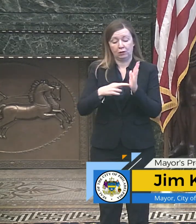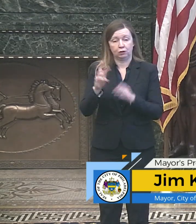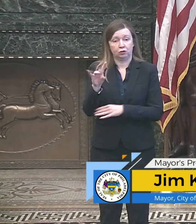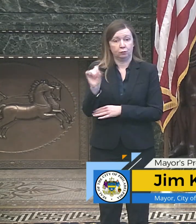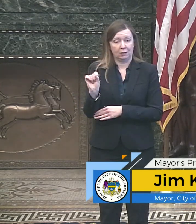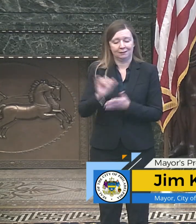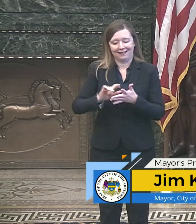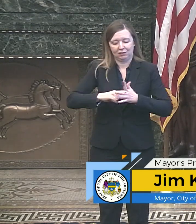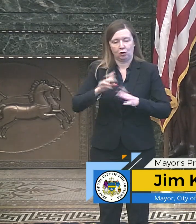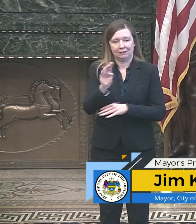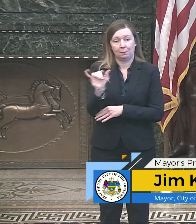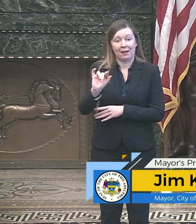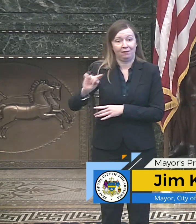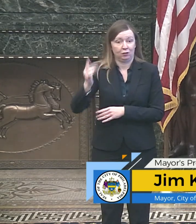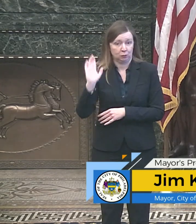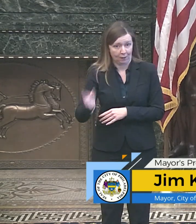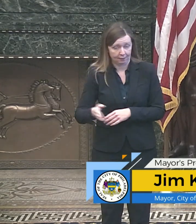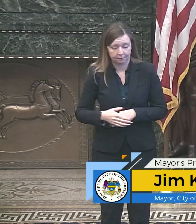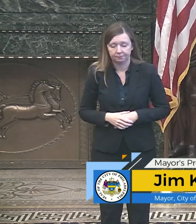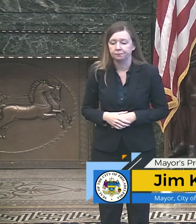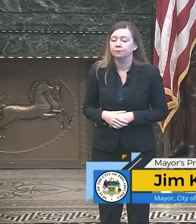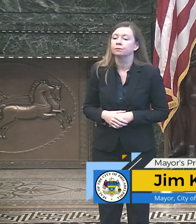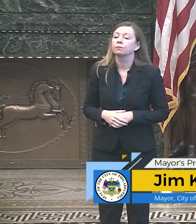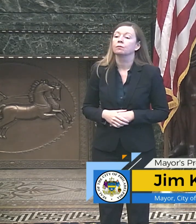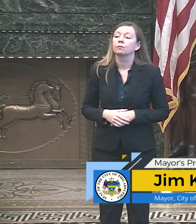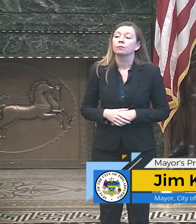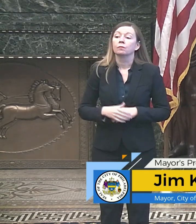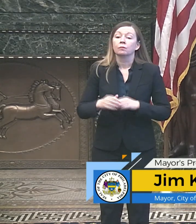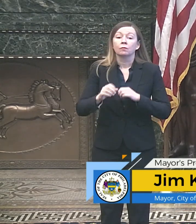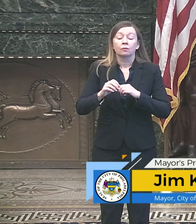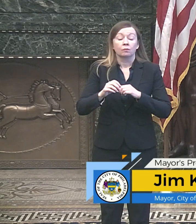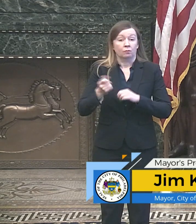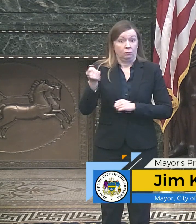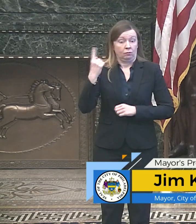May 1st. Under this extension,